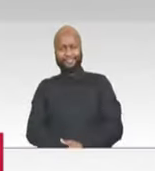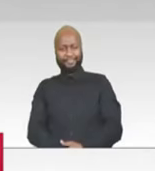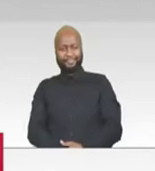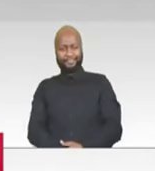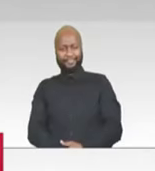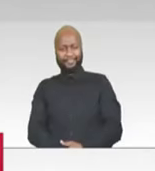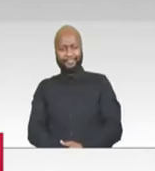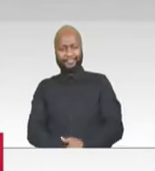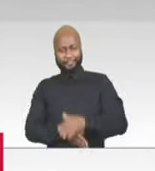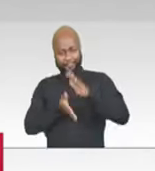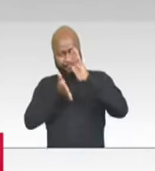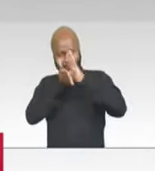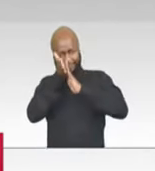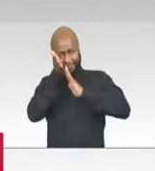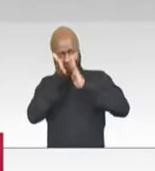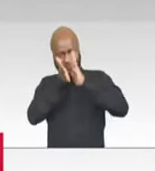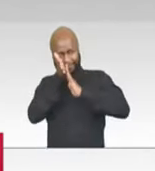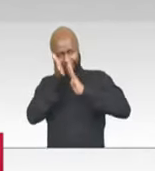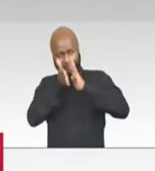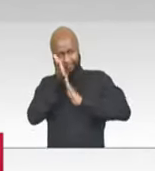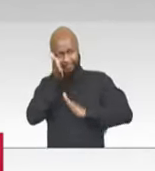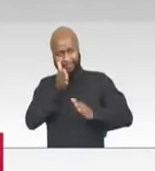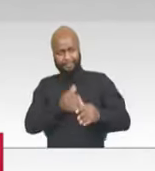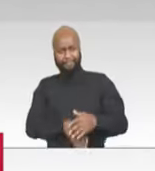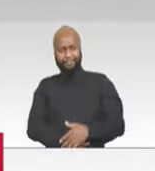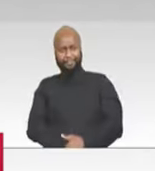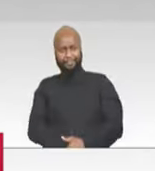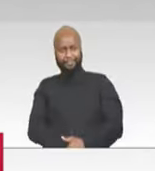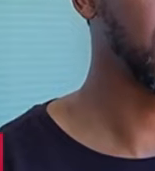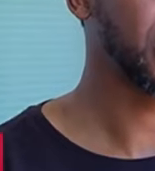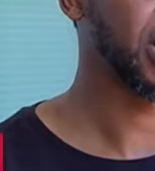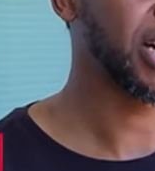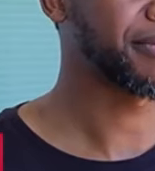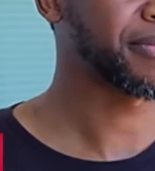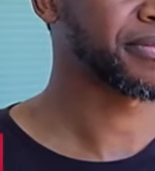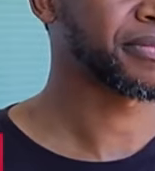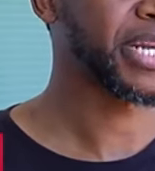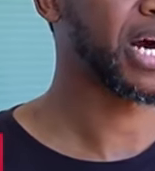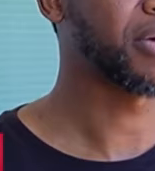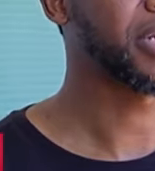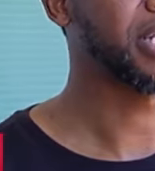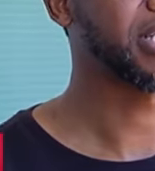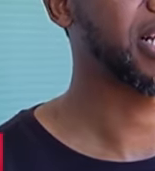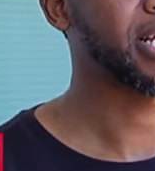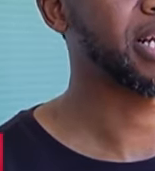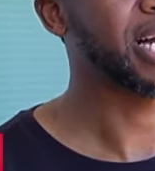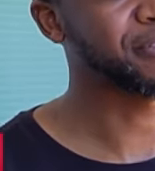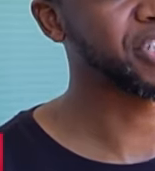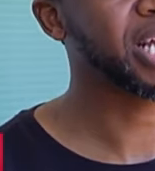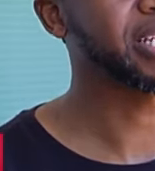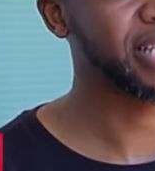ATM for visually impaired people. What we are launching now is an artificial